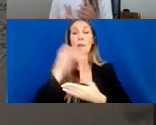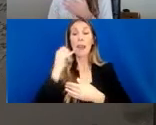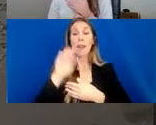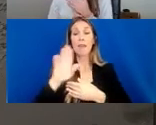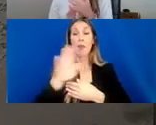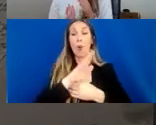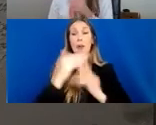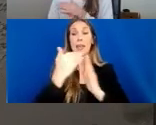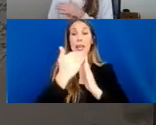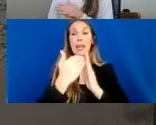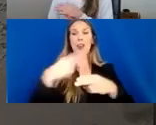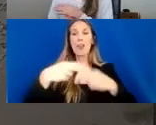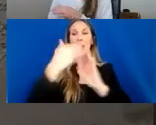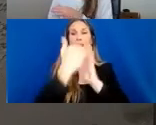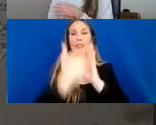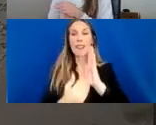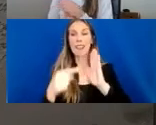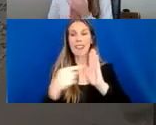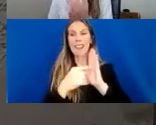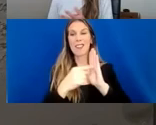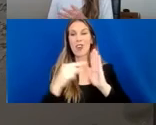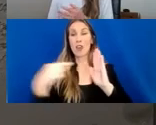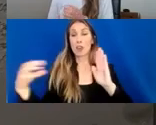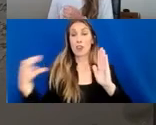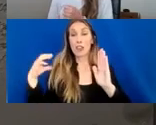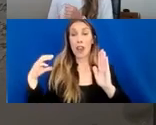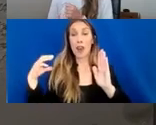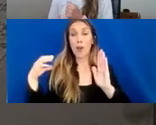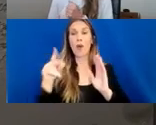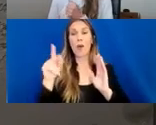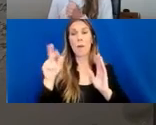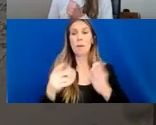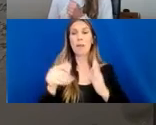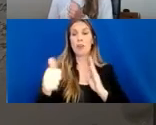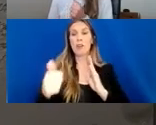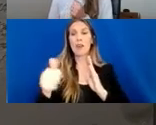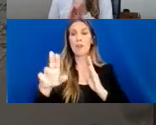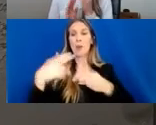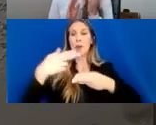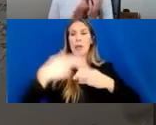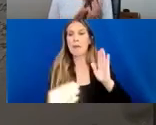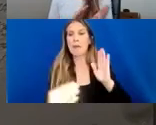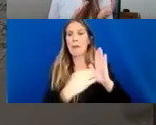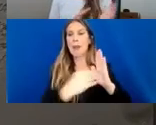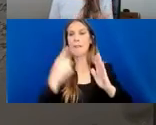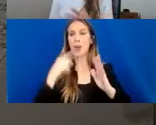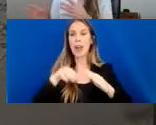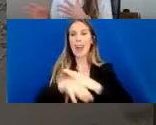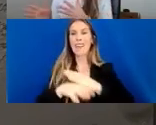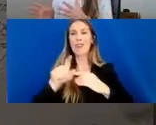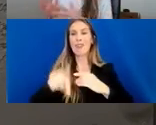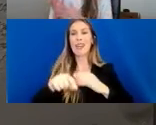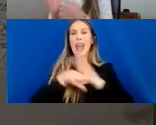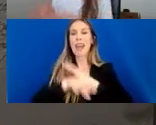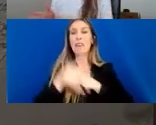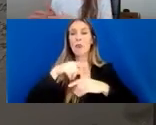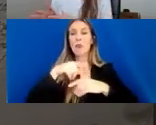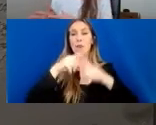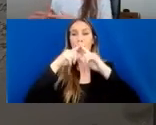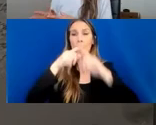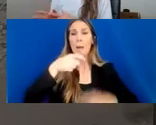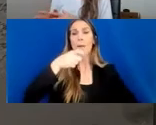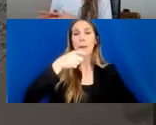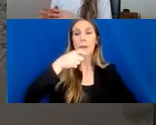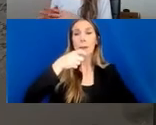chair, discussant, presenter, someone that needs access to their microphone and camera, you will automatically join